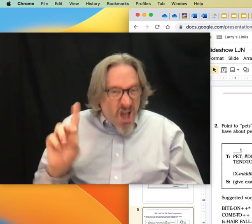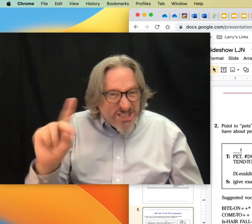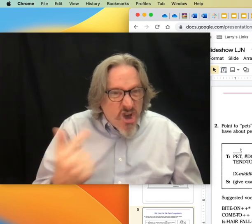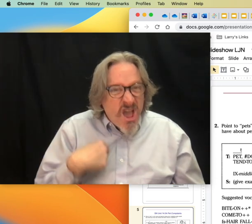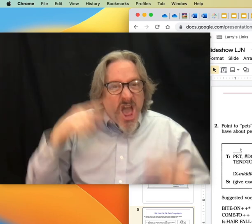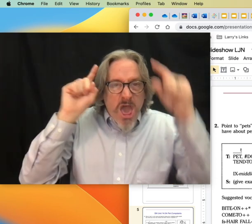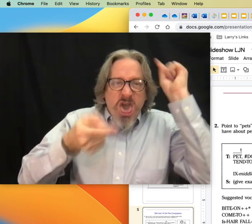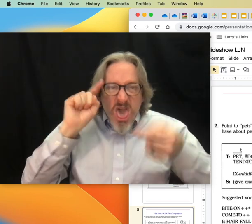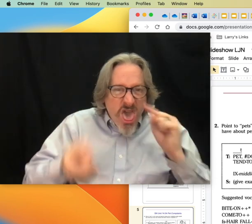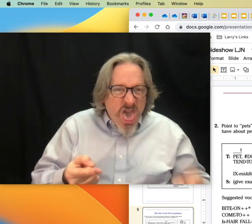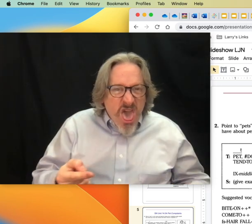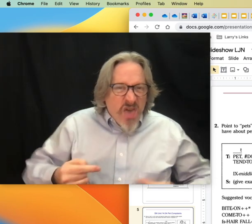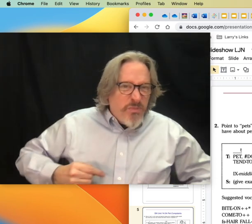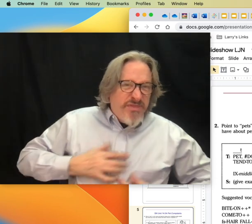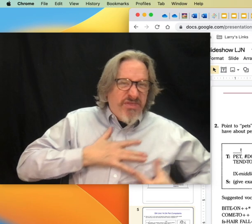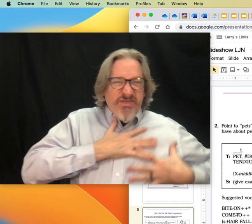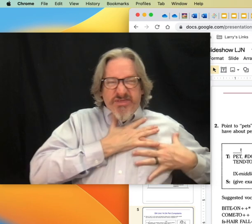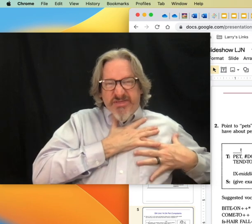Fall.